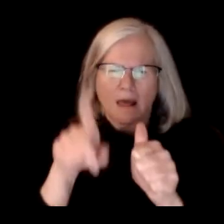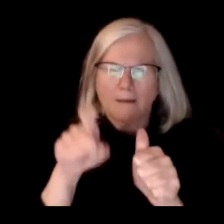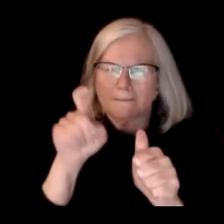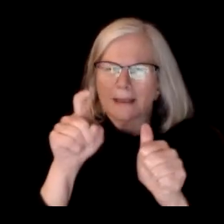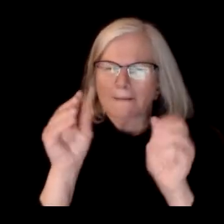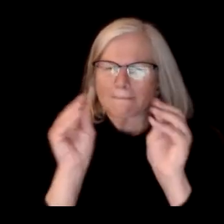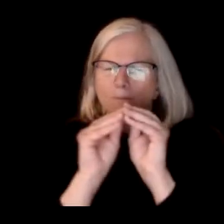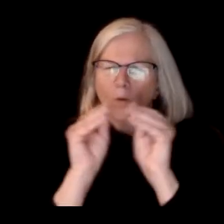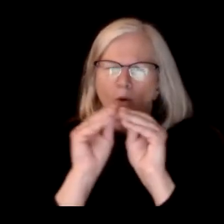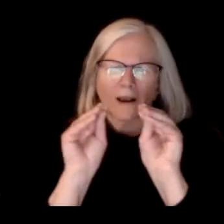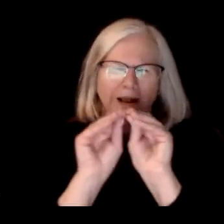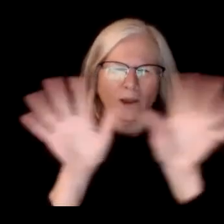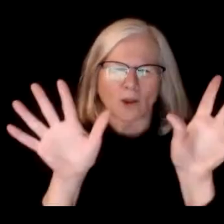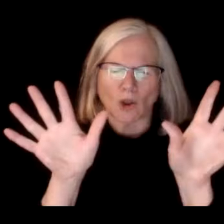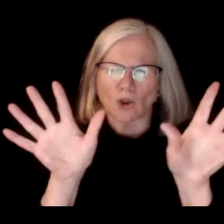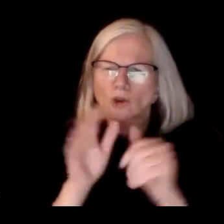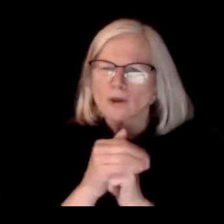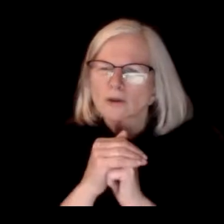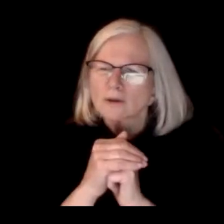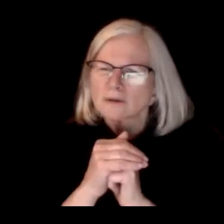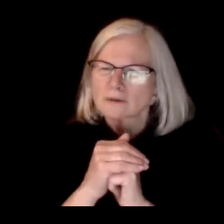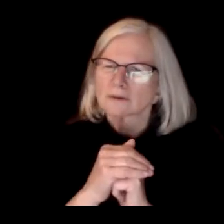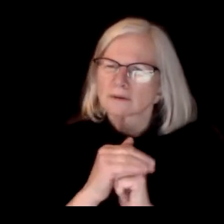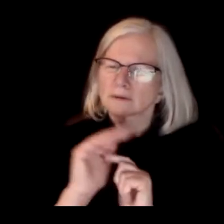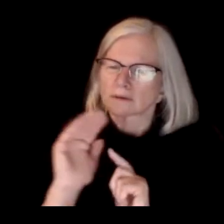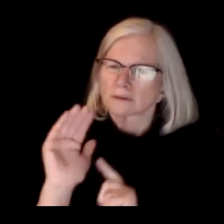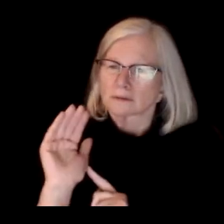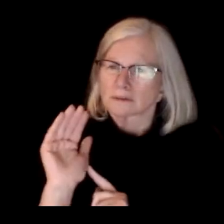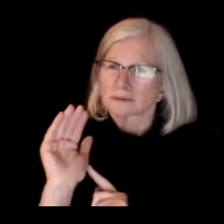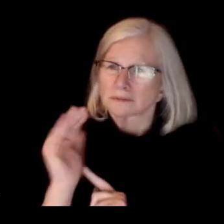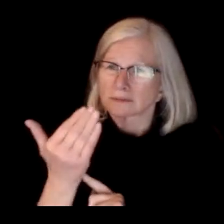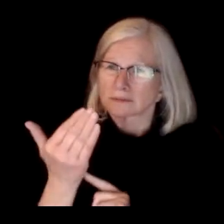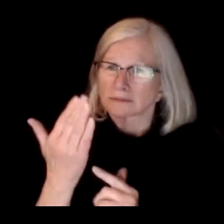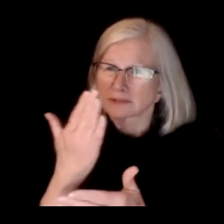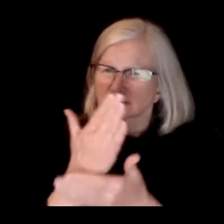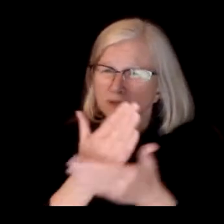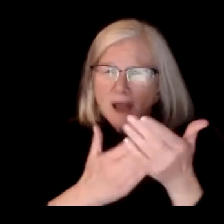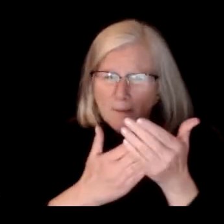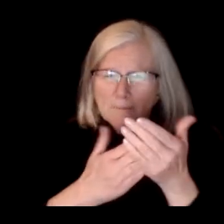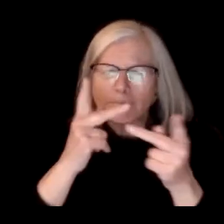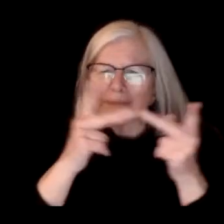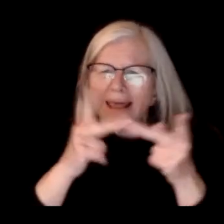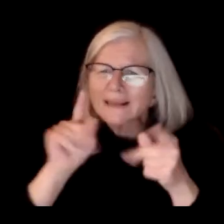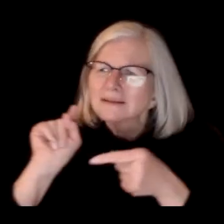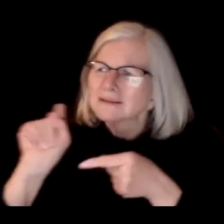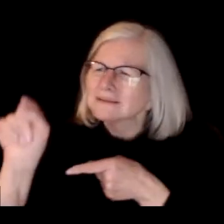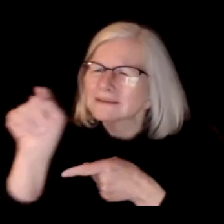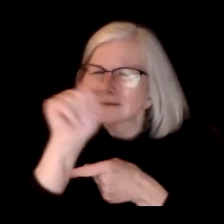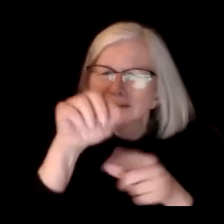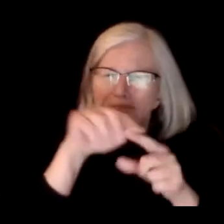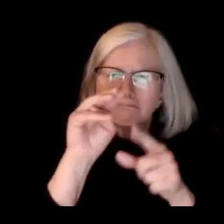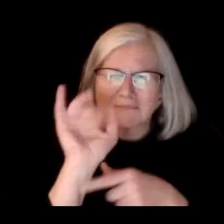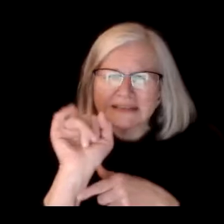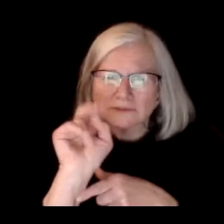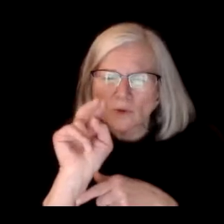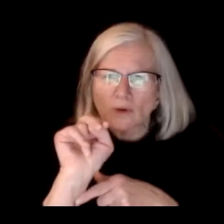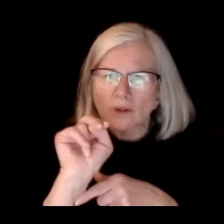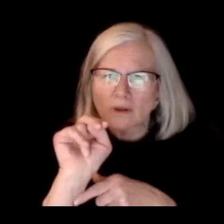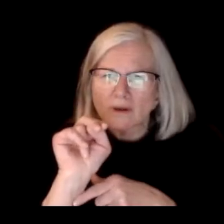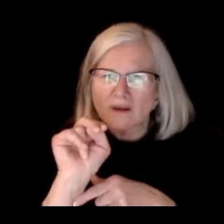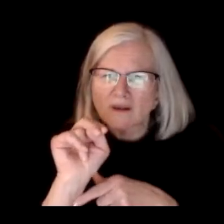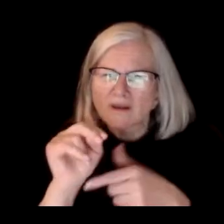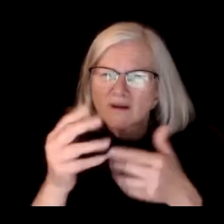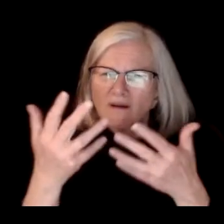you're saying is that in some areas of Minnesota, they've gotten through the 1A group and they still